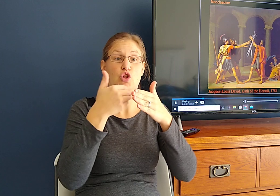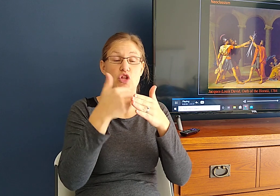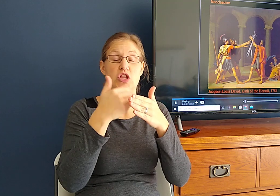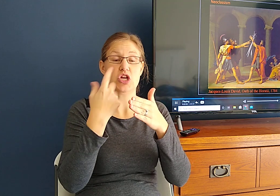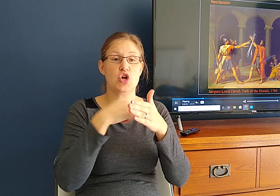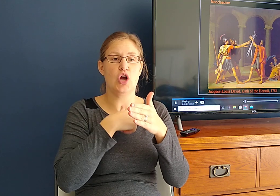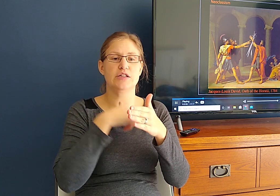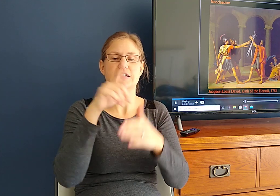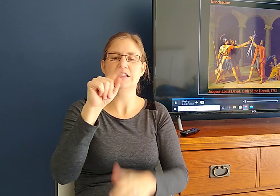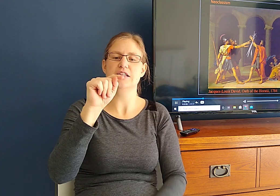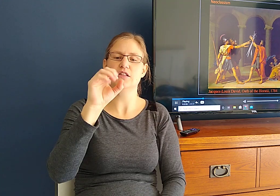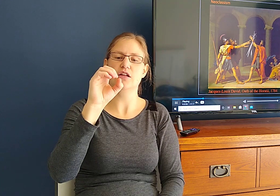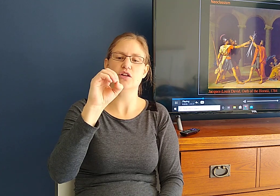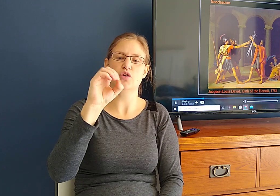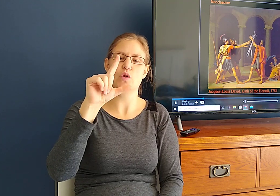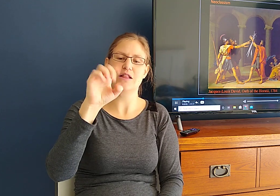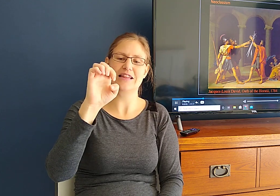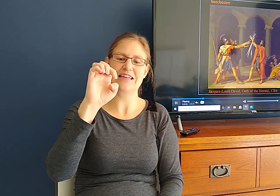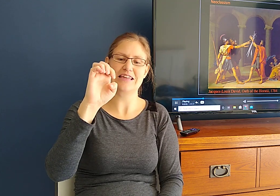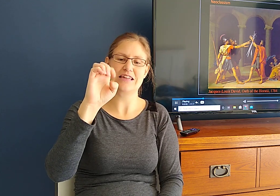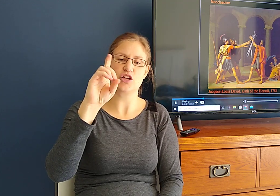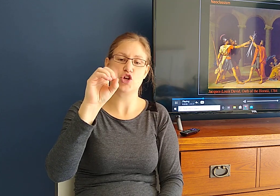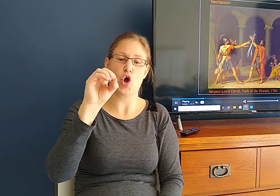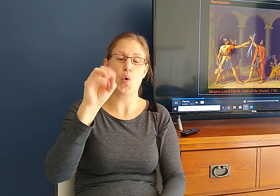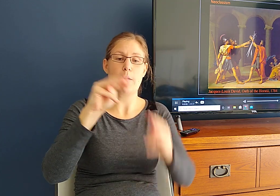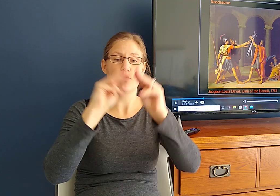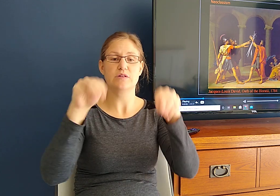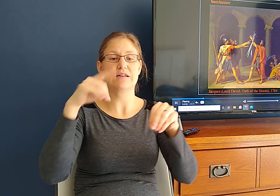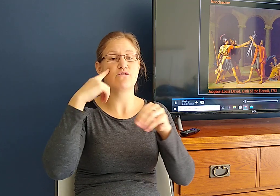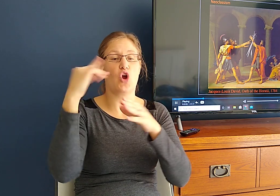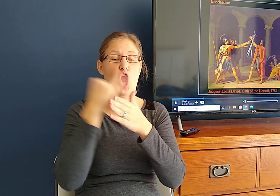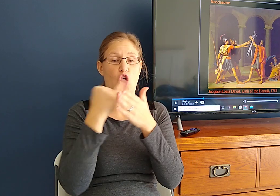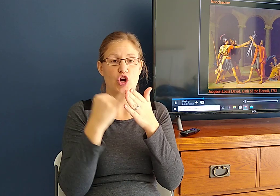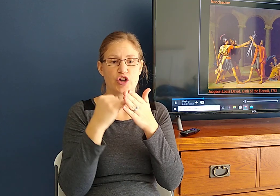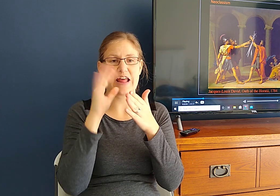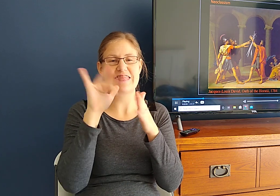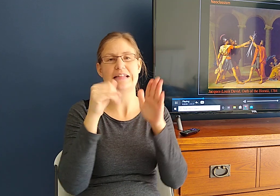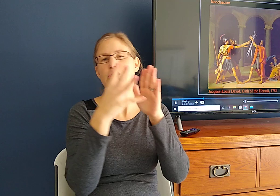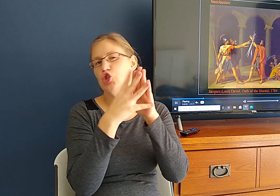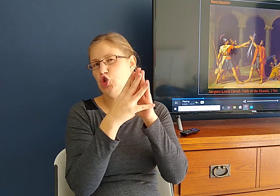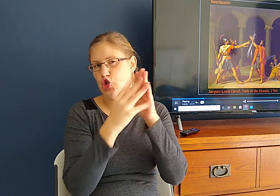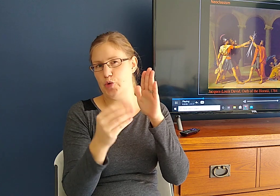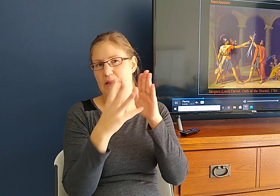the Toledo Museum of Art, and that was the duplicate that David